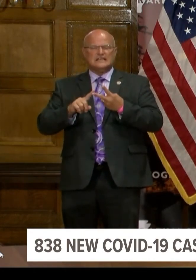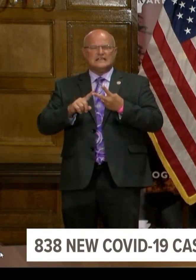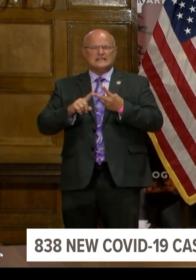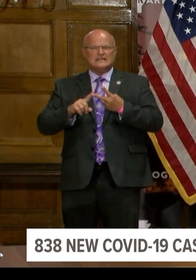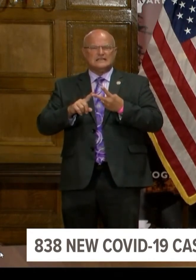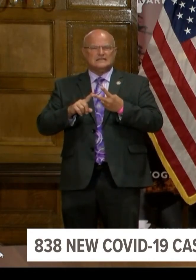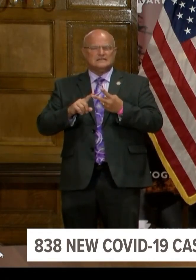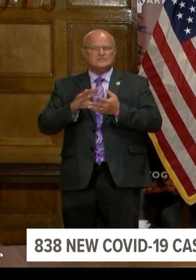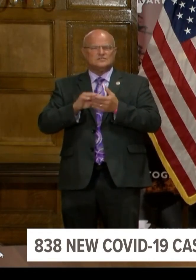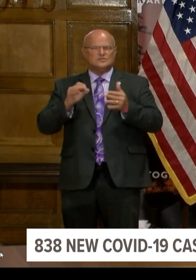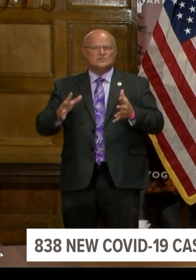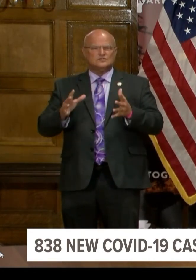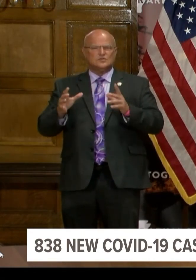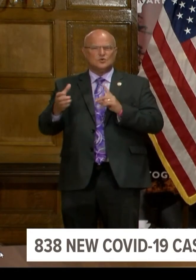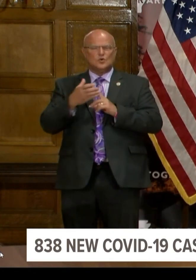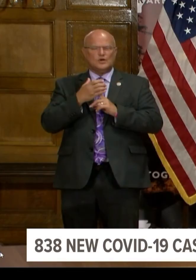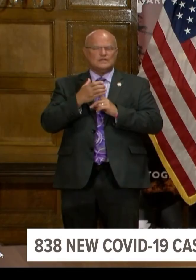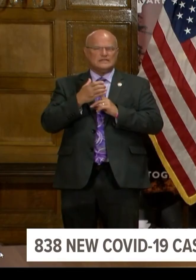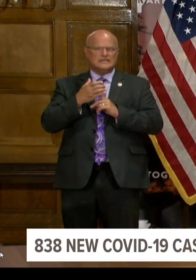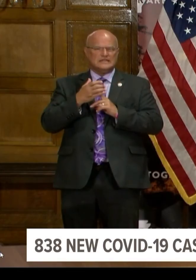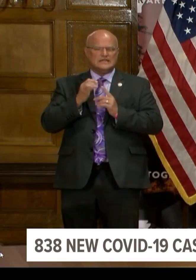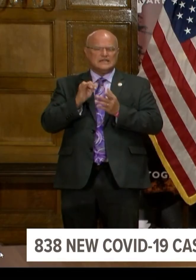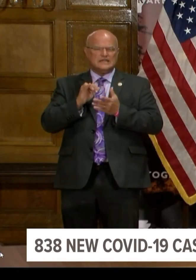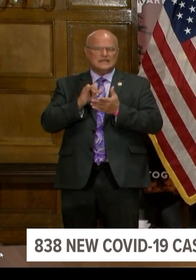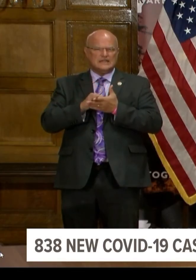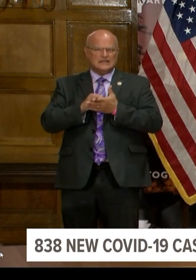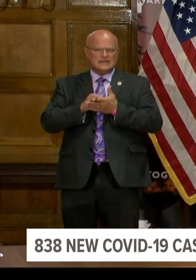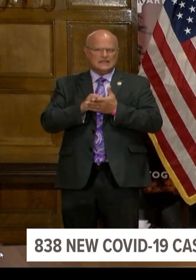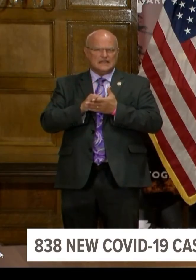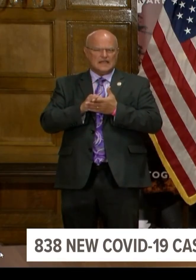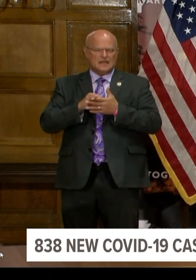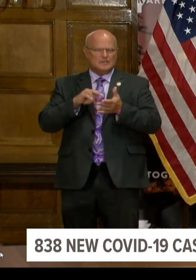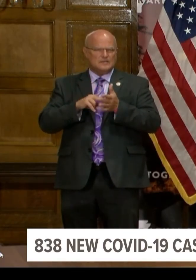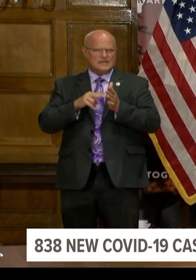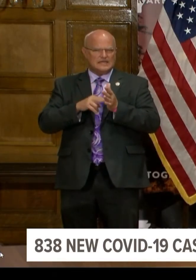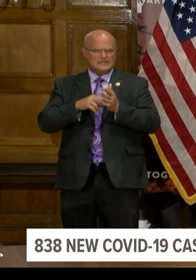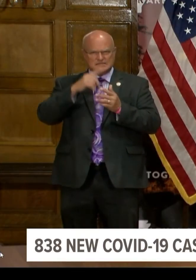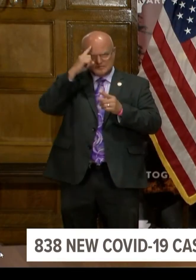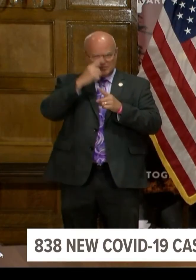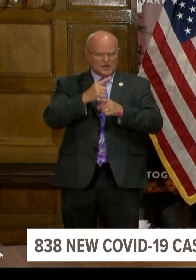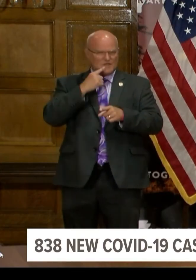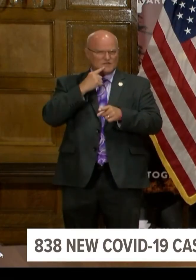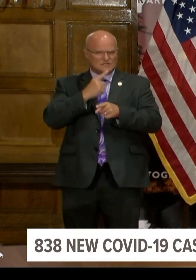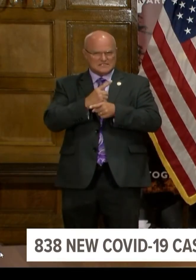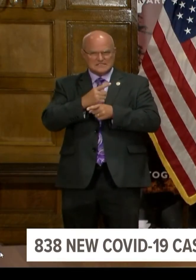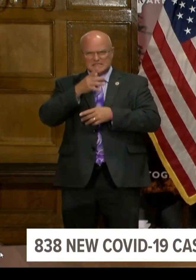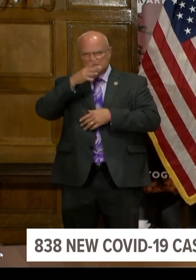students are asked to quarantine, does that apply to siblings and parents? One would assume it would.